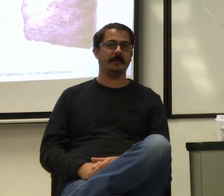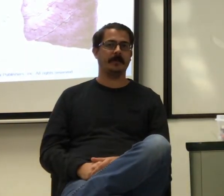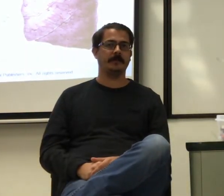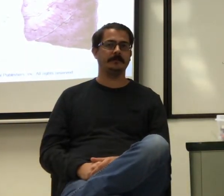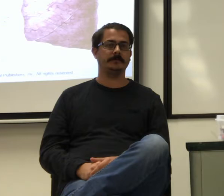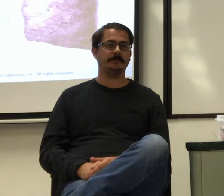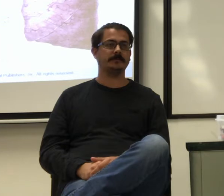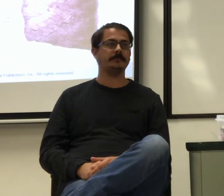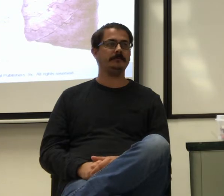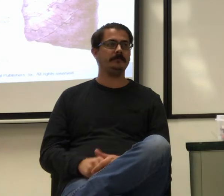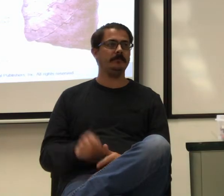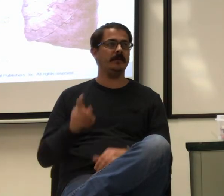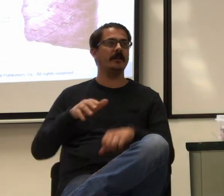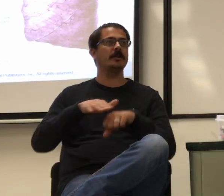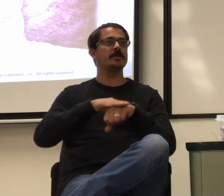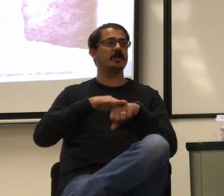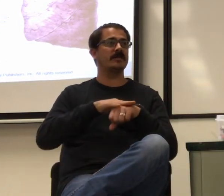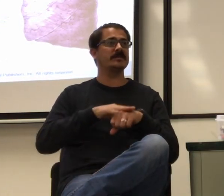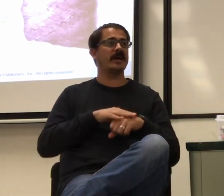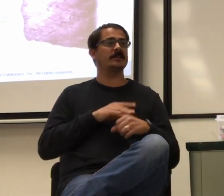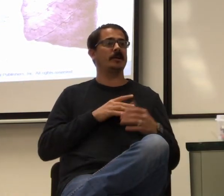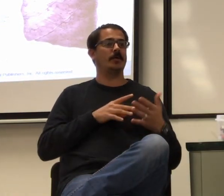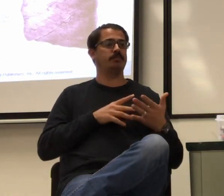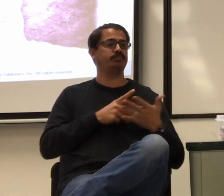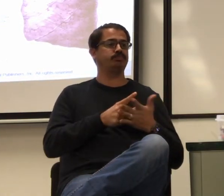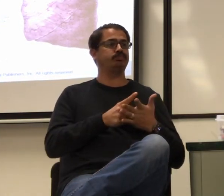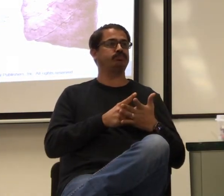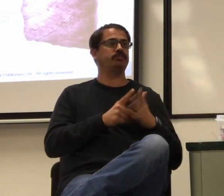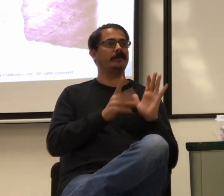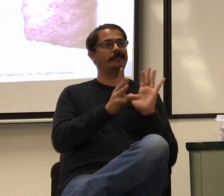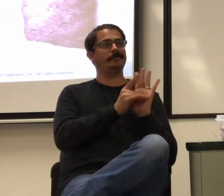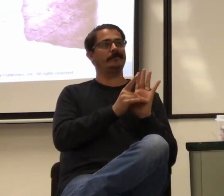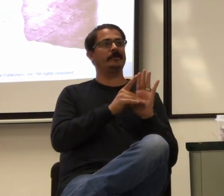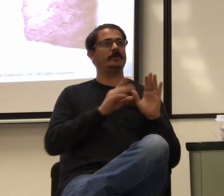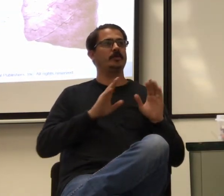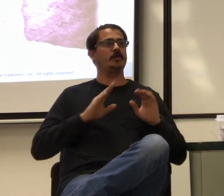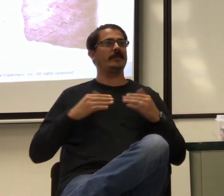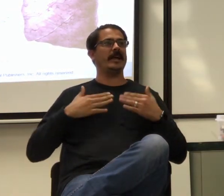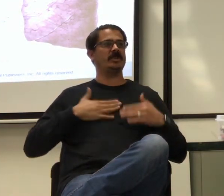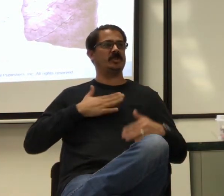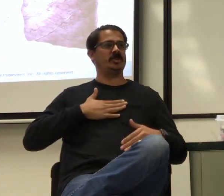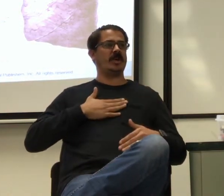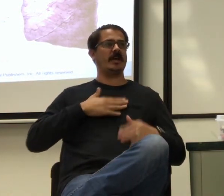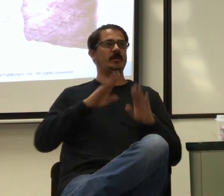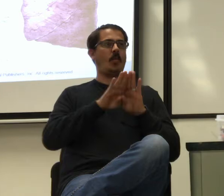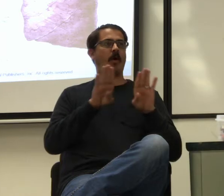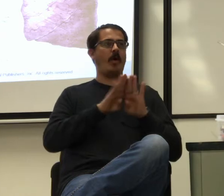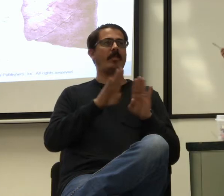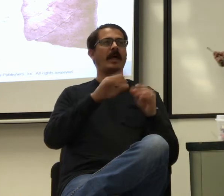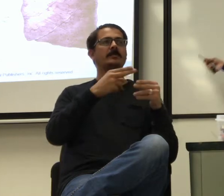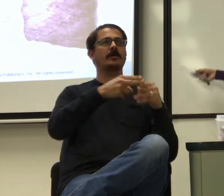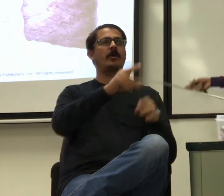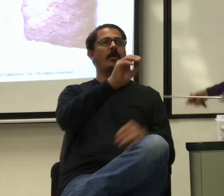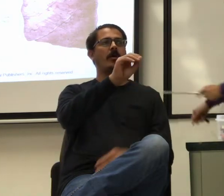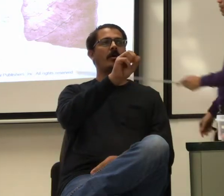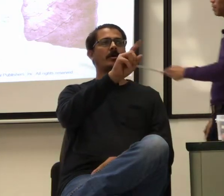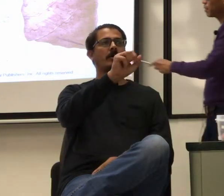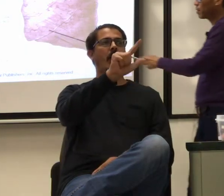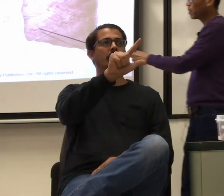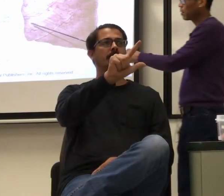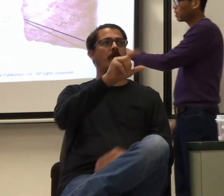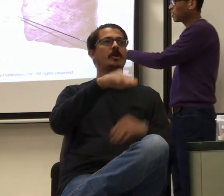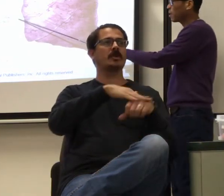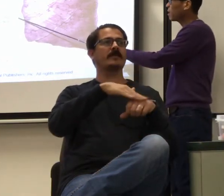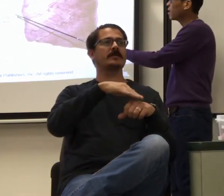This is the surface that's stuck to the chest wall. So they call that the costal surface, because costal means rib.